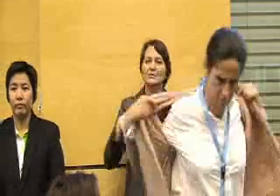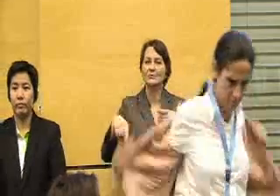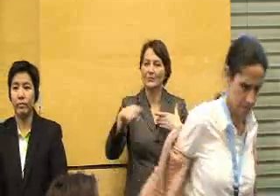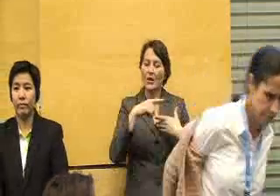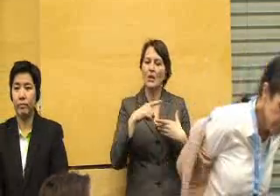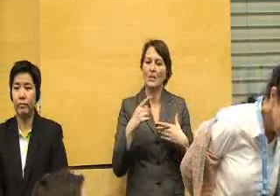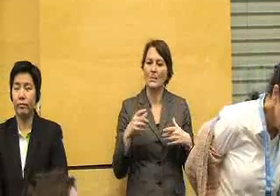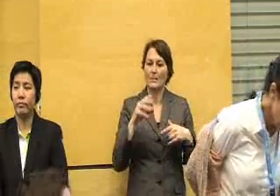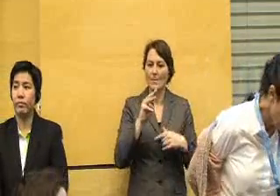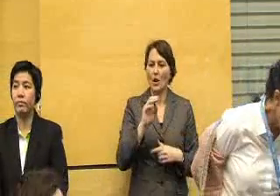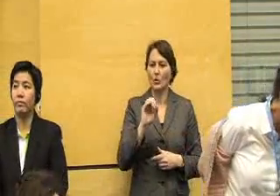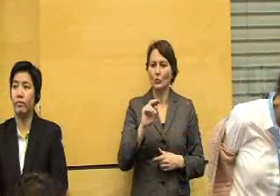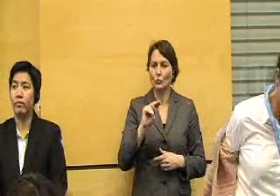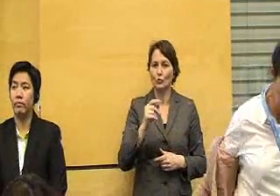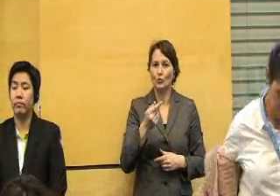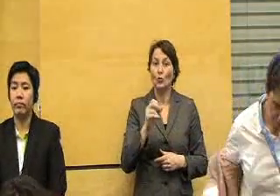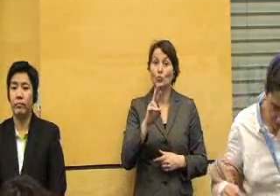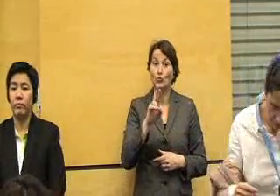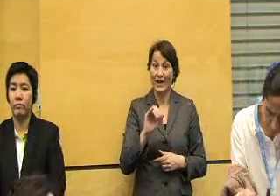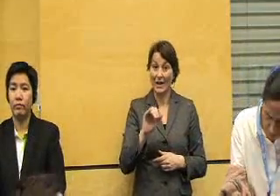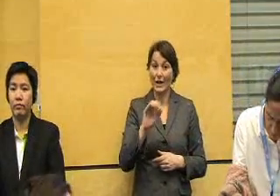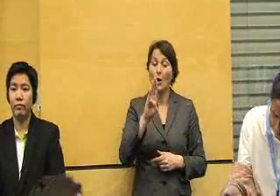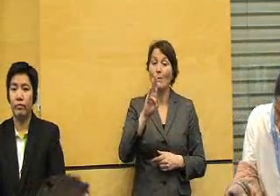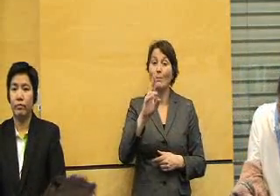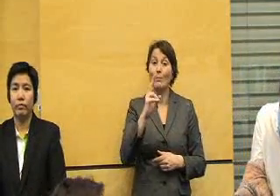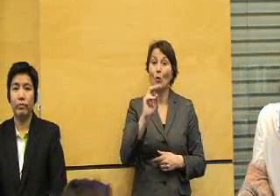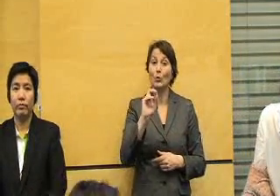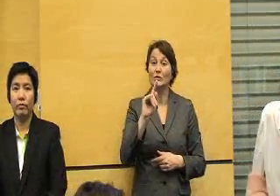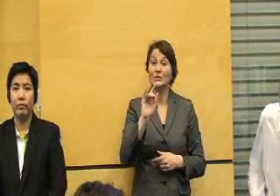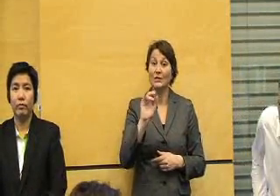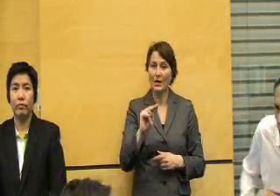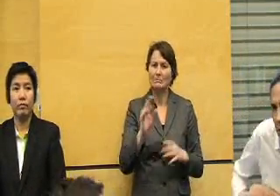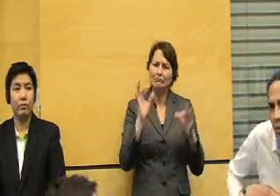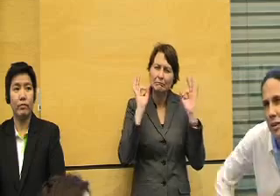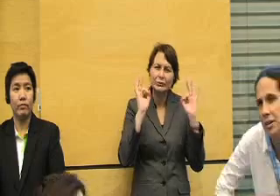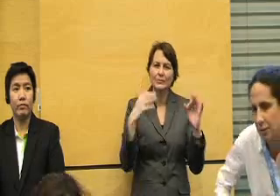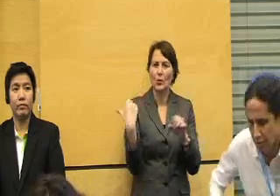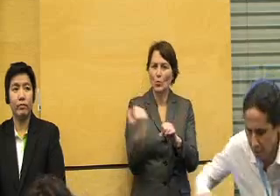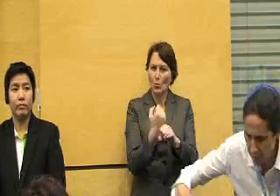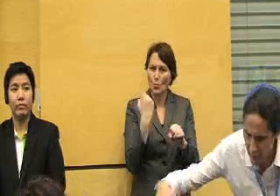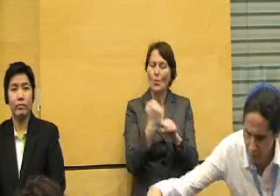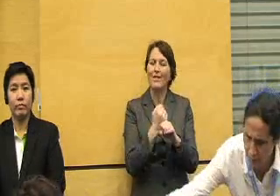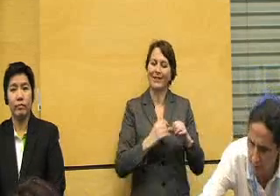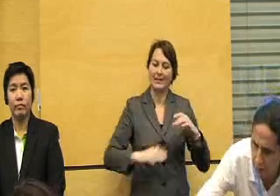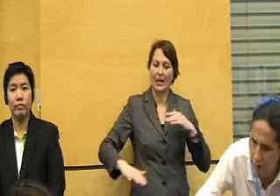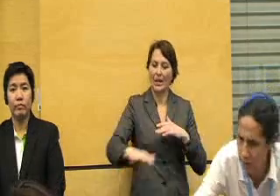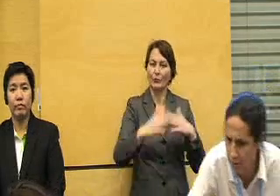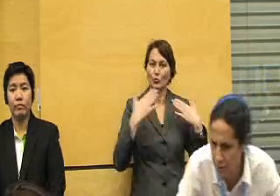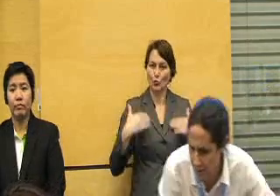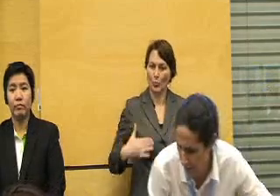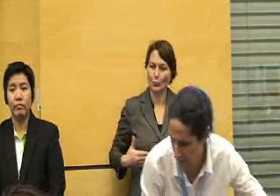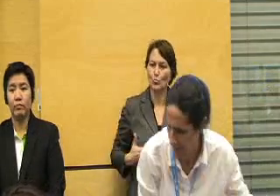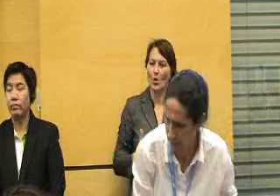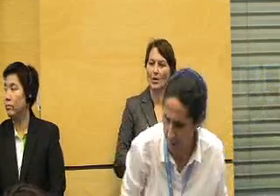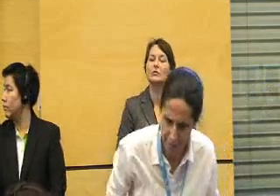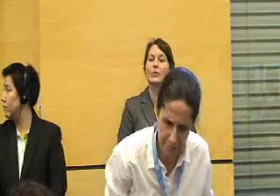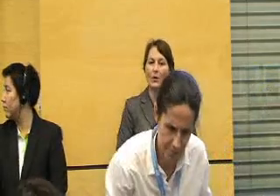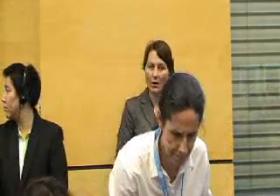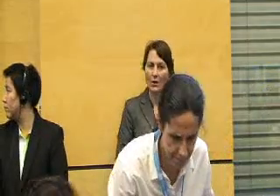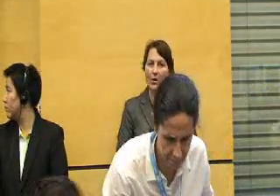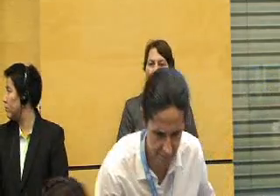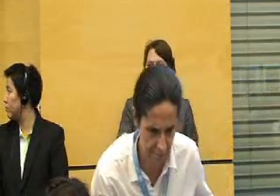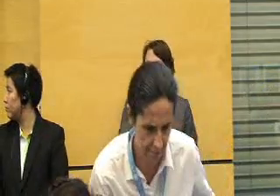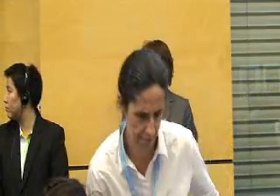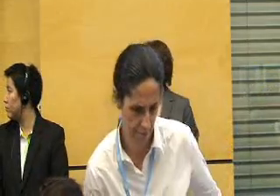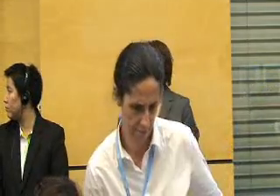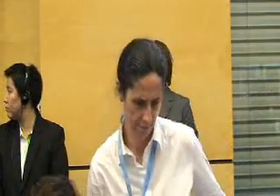Monte Yan Buntan, who is doing excellent work in the area of human rights for persons with disabilities. He